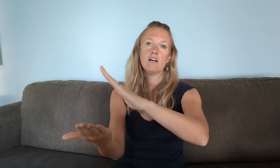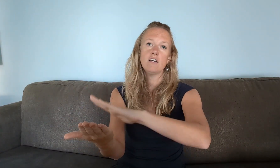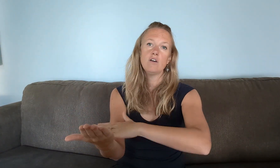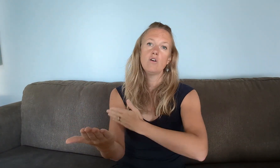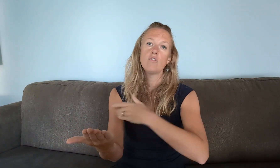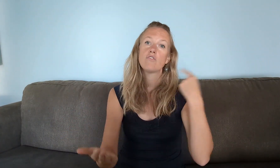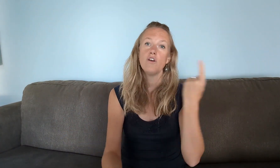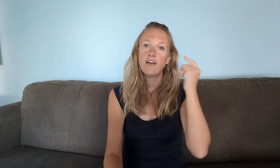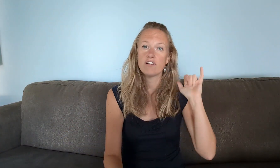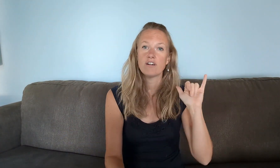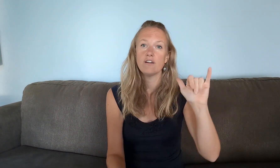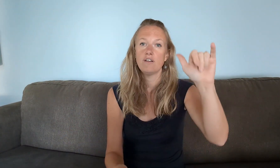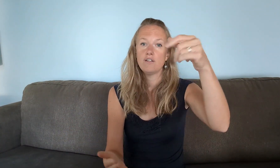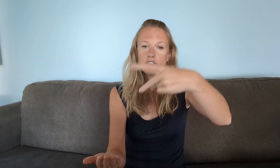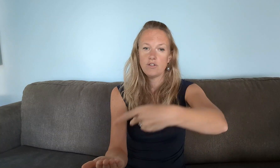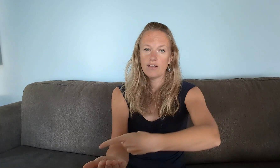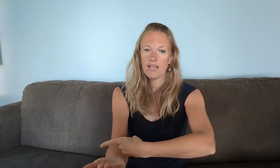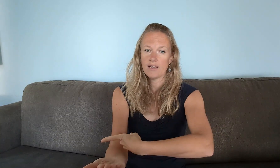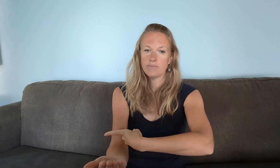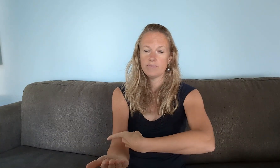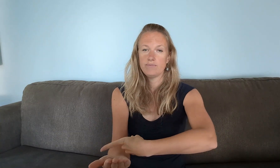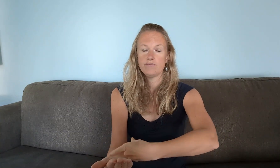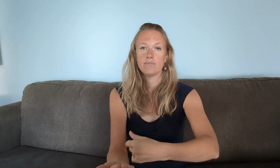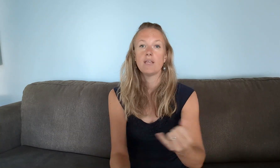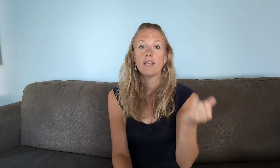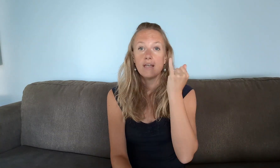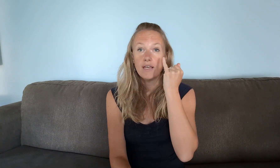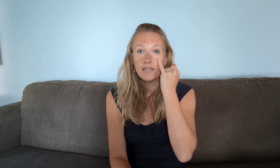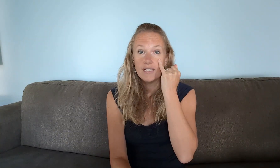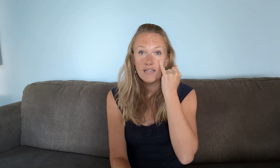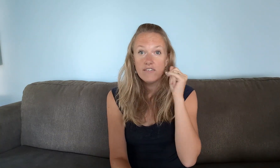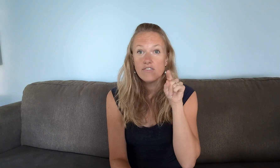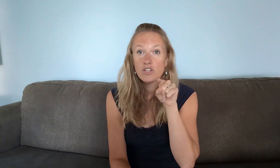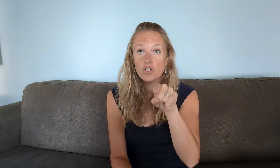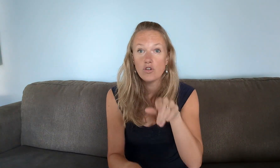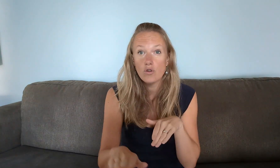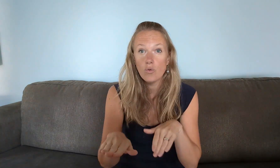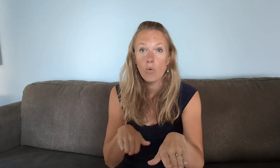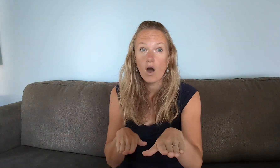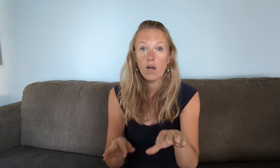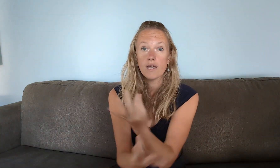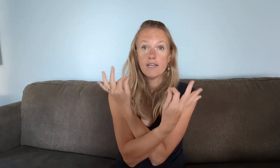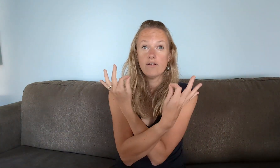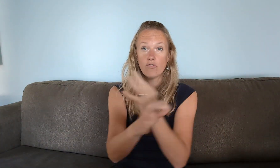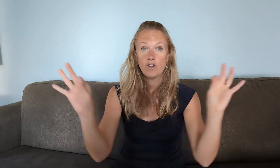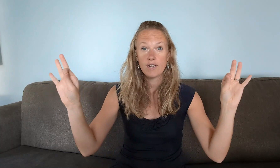song forever to the Lamb. And if you walk in